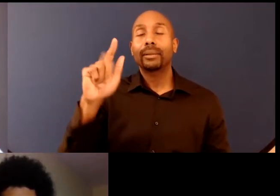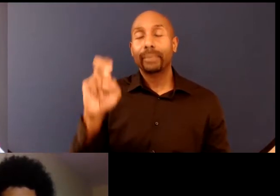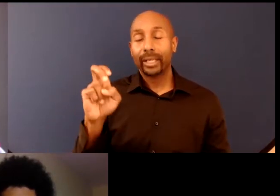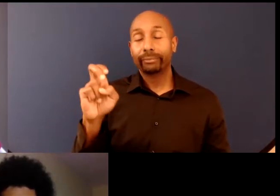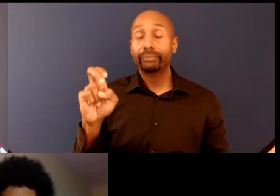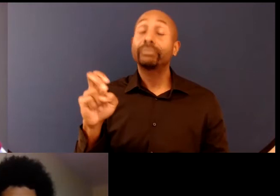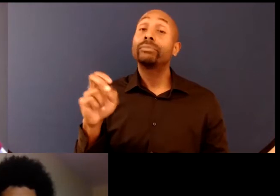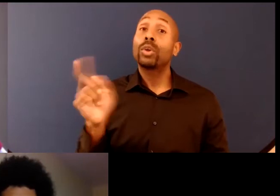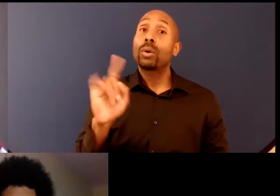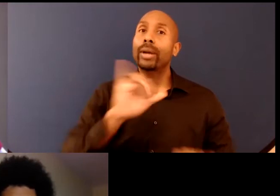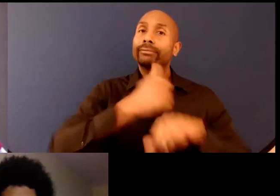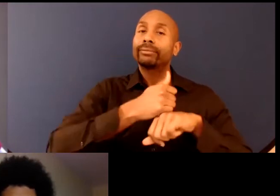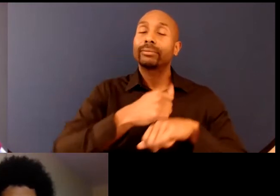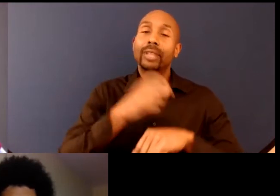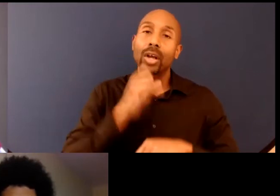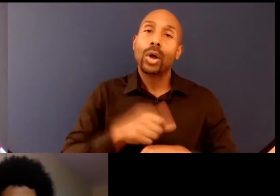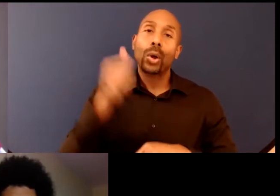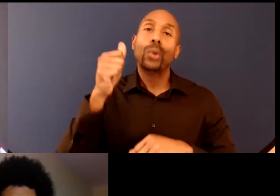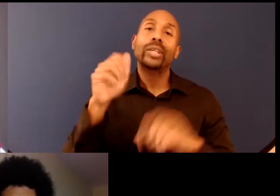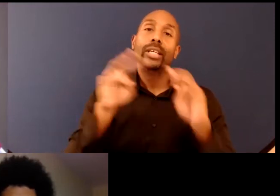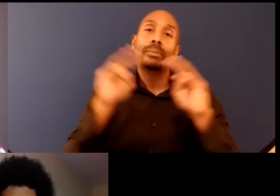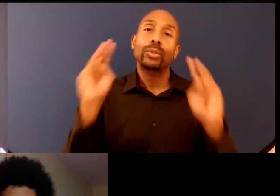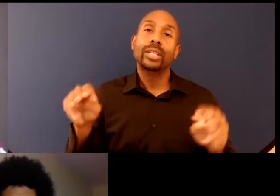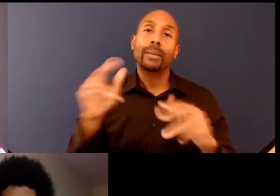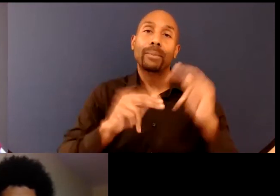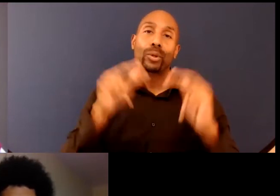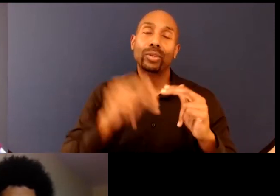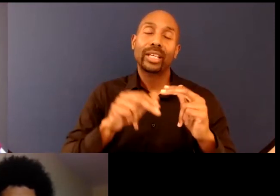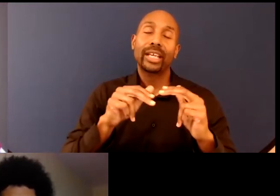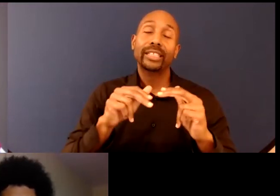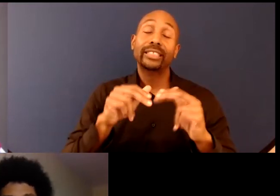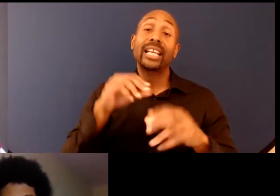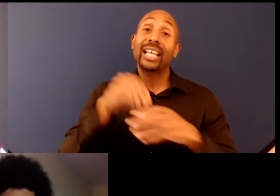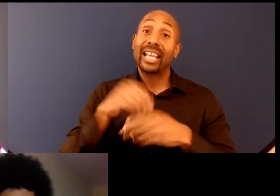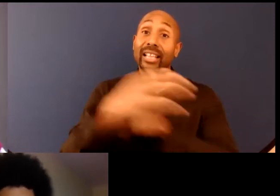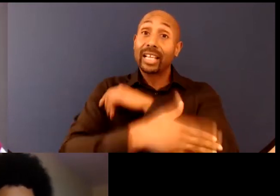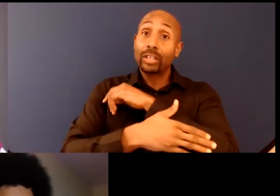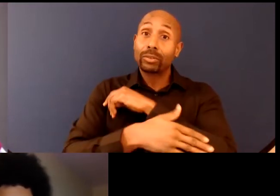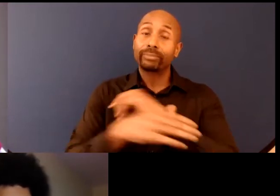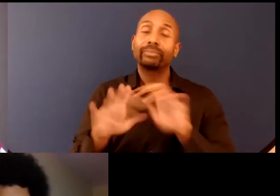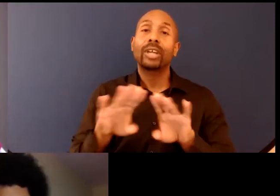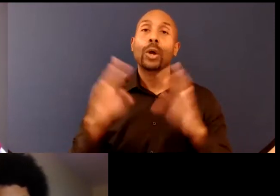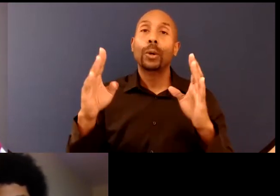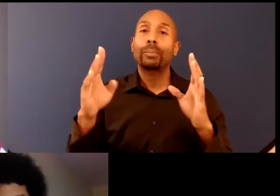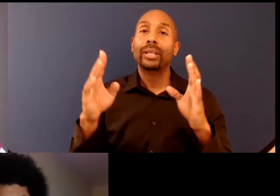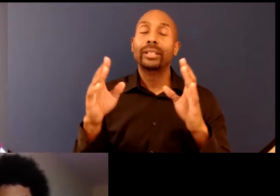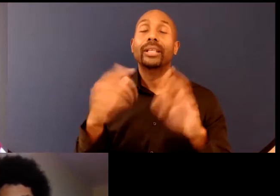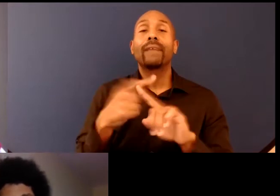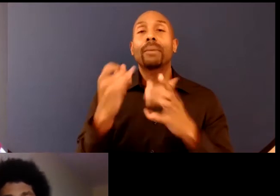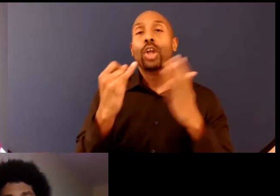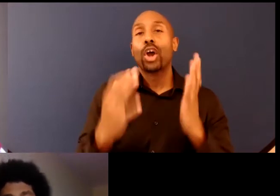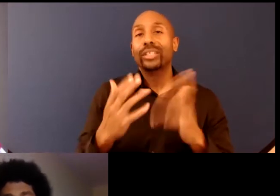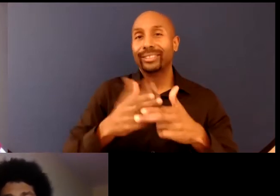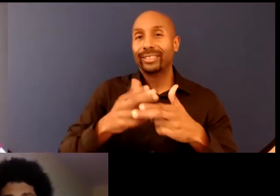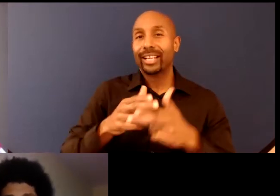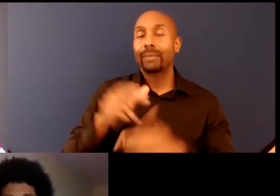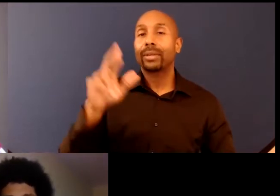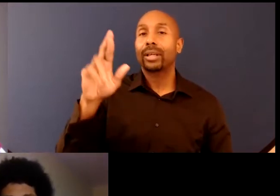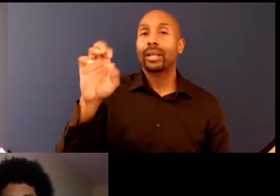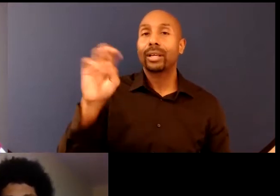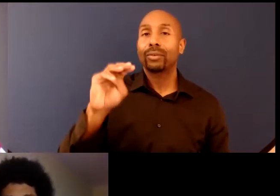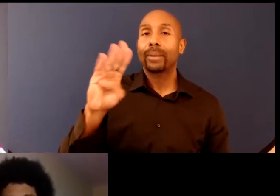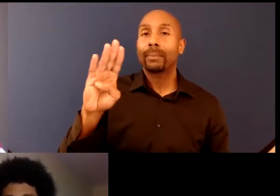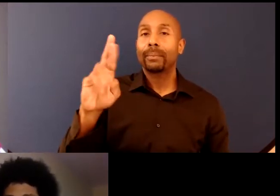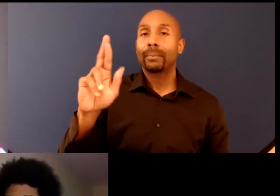country. It opened in 1814 by artist Rembrandt Peale. The Peale is a home for authentic Baltimore